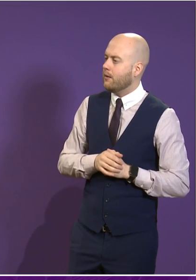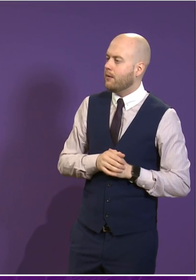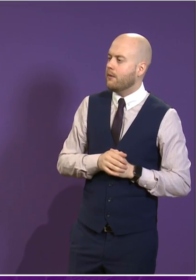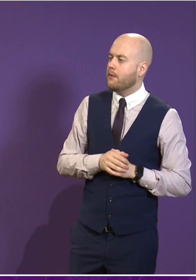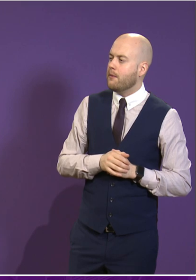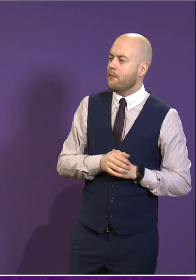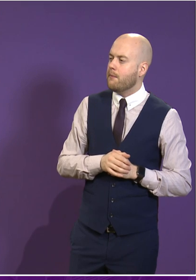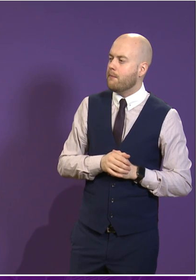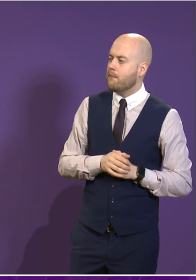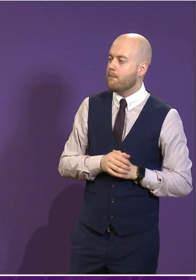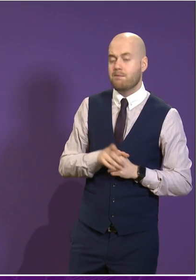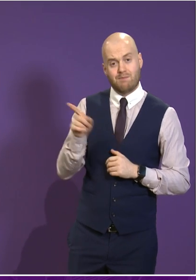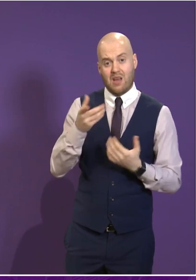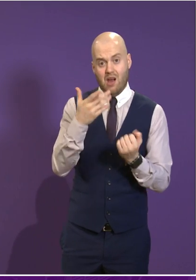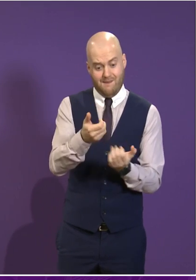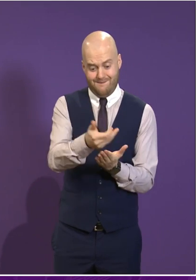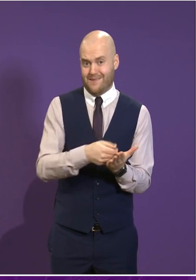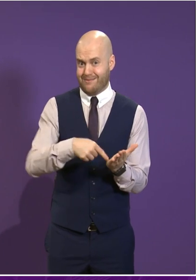Fiona? Yes, I do.